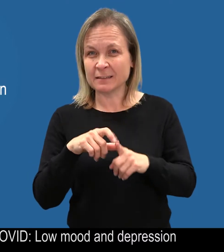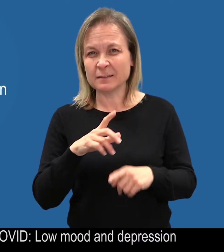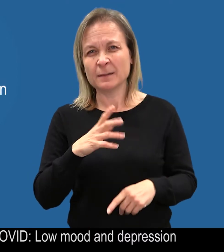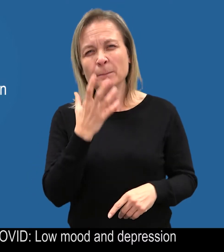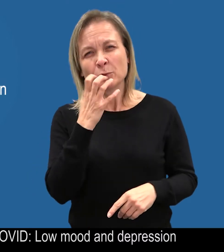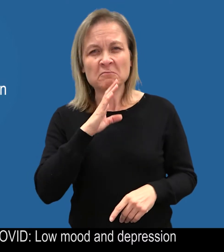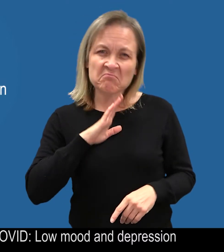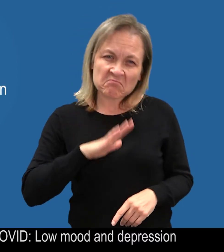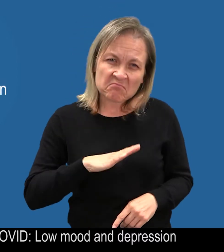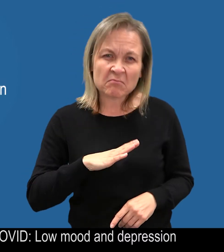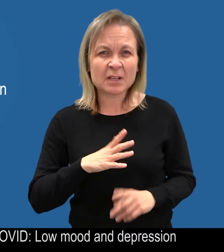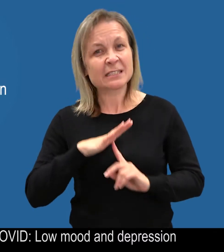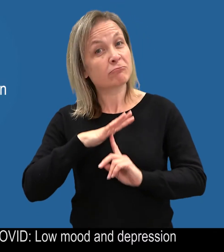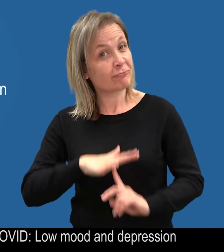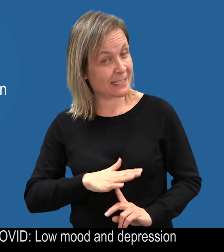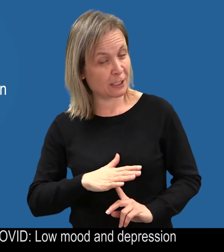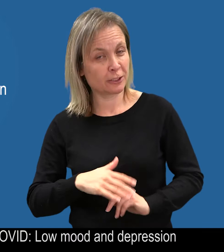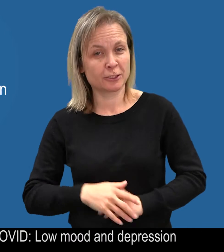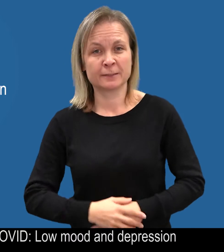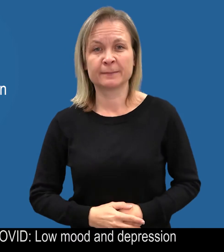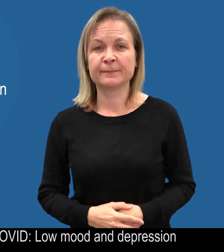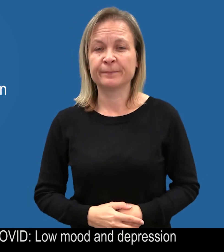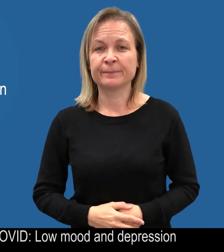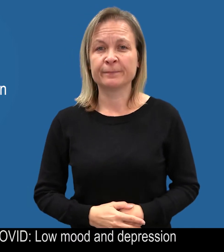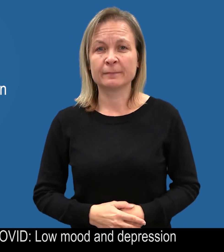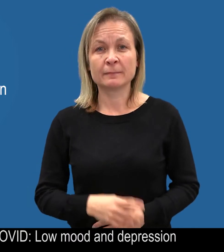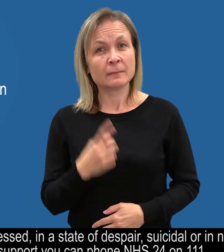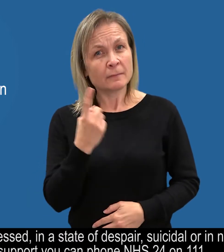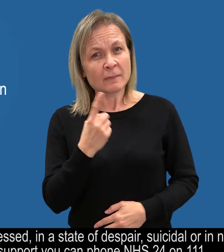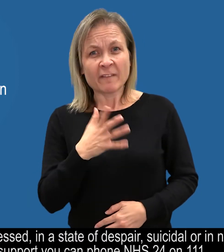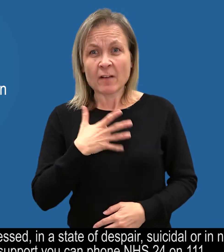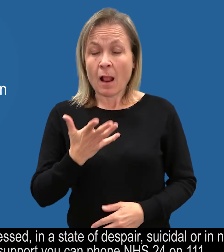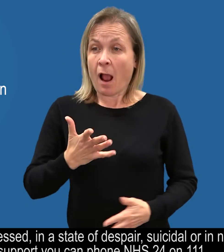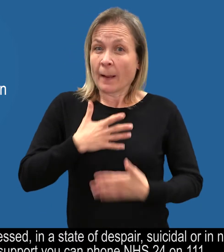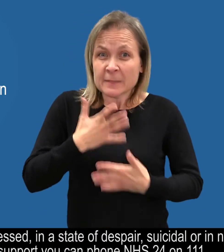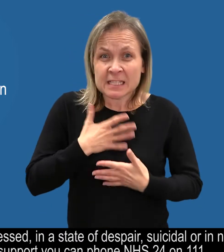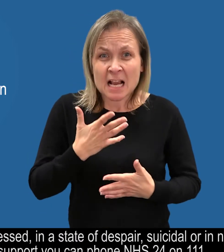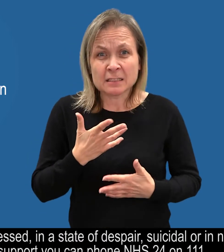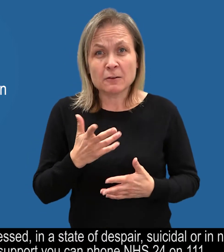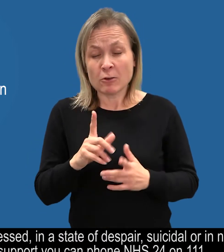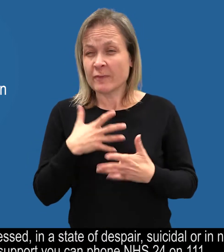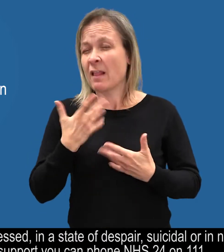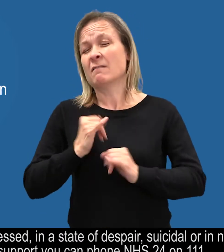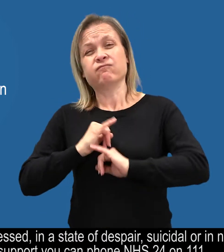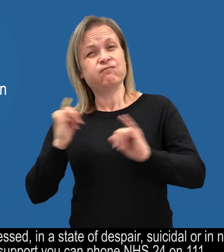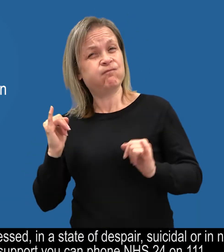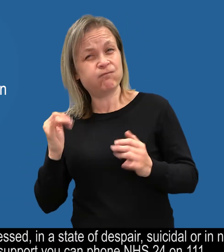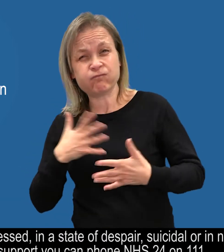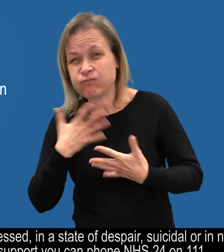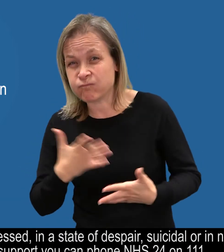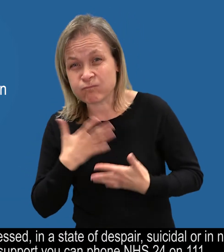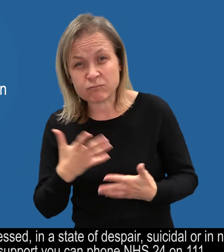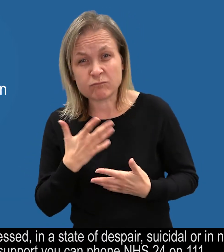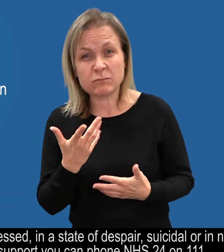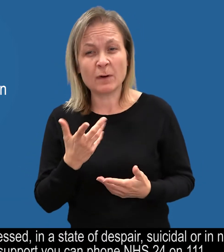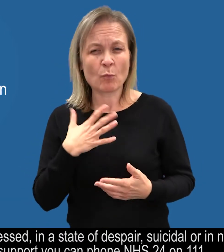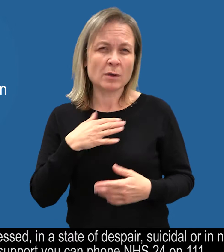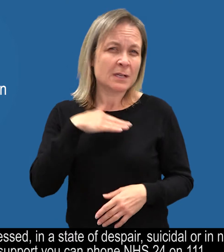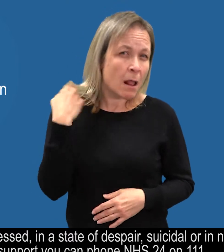Long COVID, low mood and depression. If you're feeling distressed, in a state of despair, suicidal,